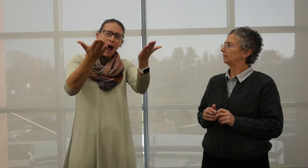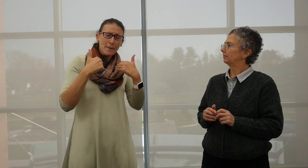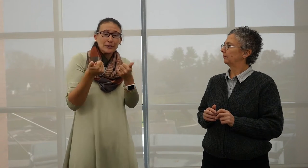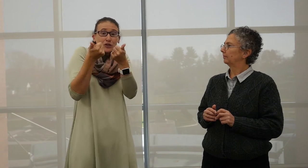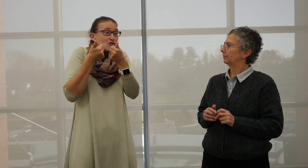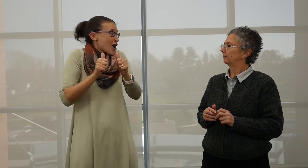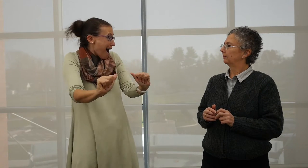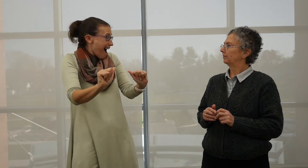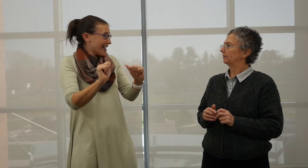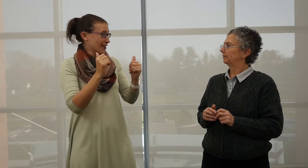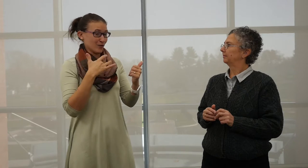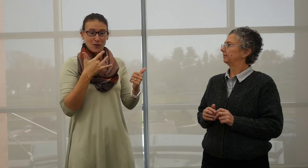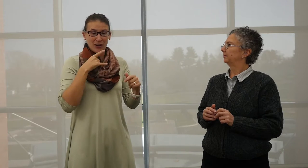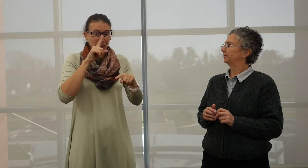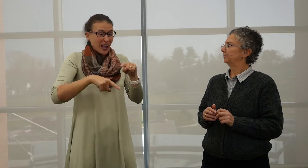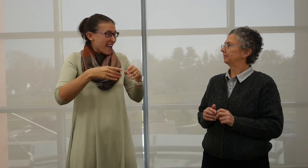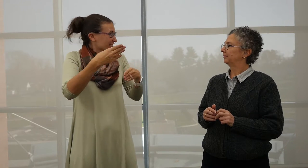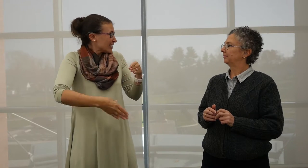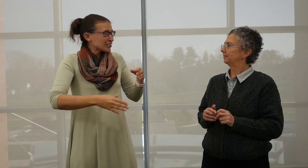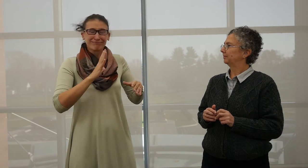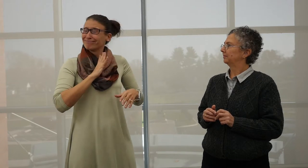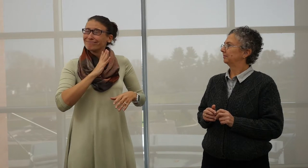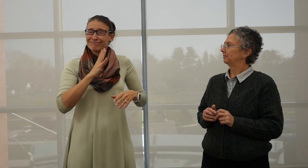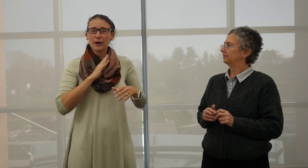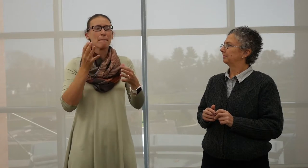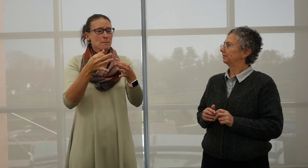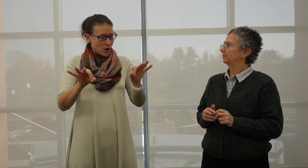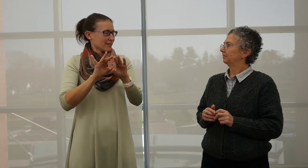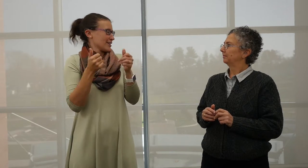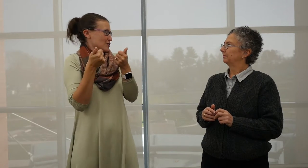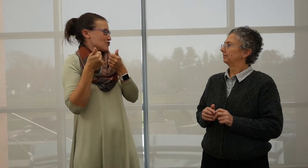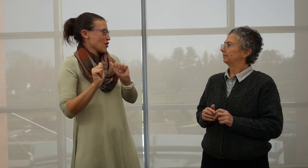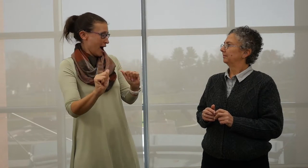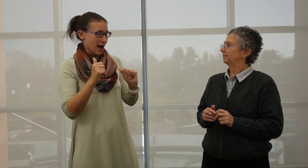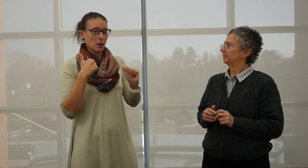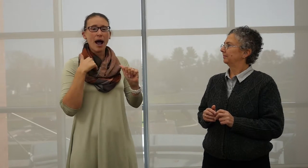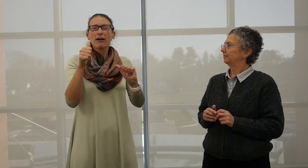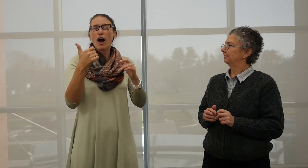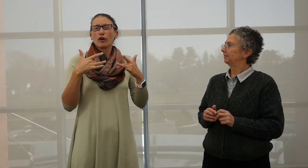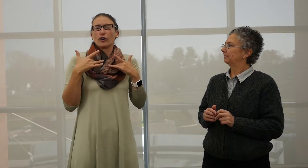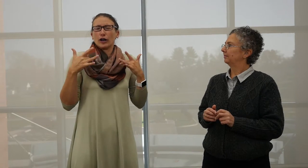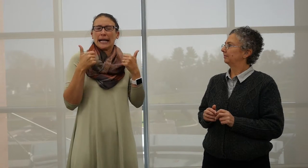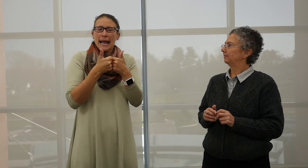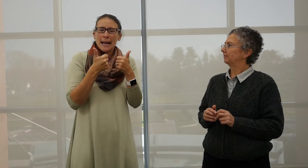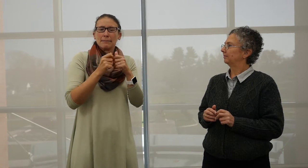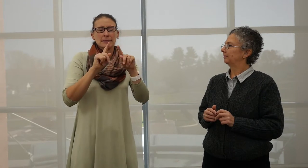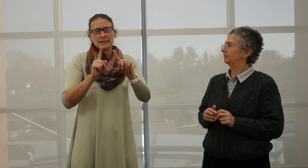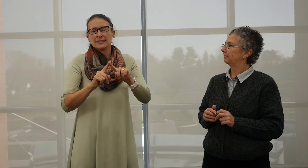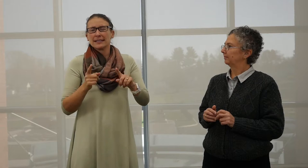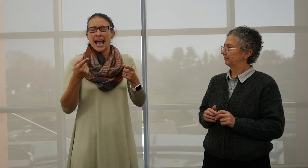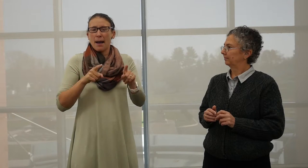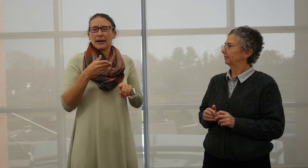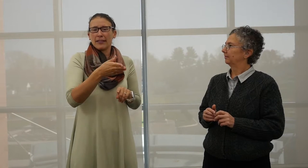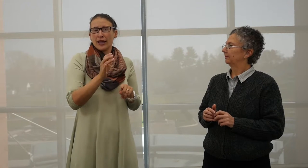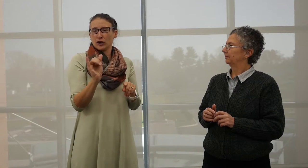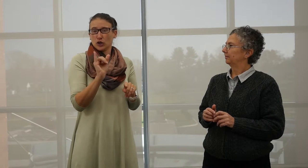not competition. The point is just come and have fun trying. And if you can't finish, that's okay. And as said, there will be